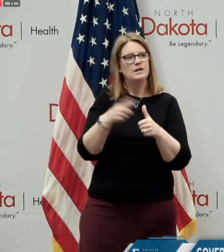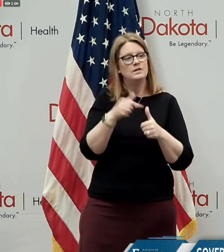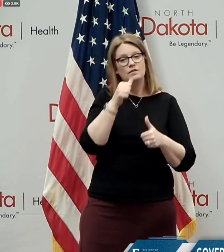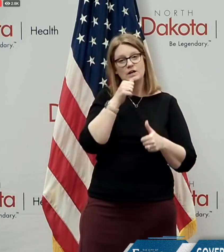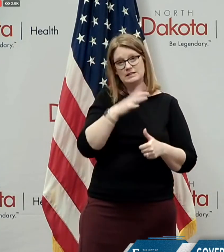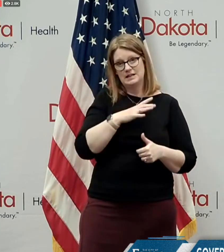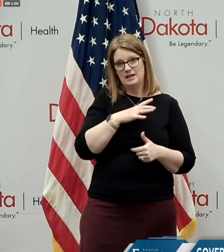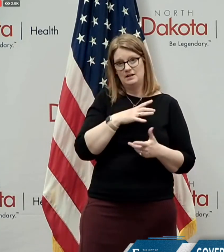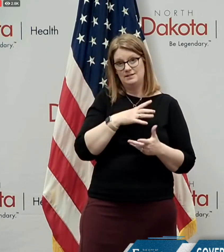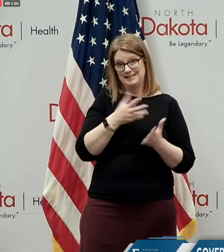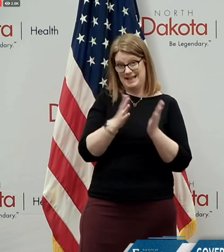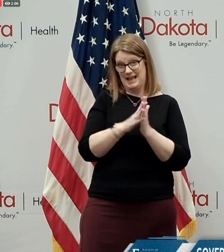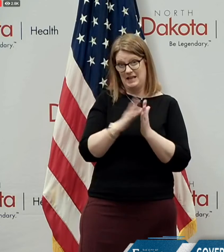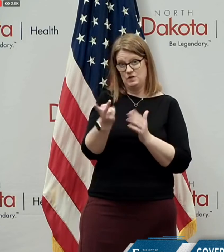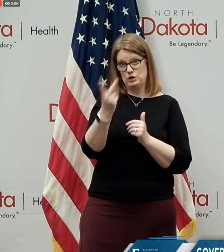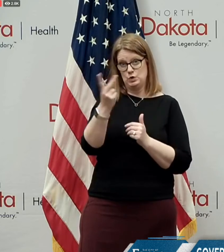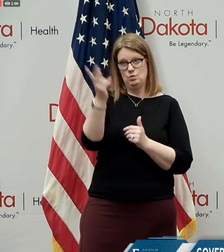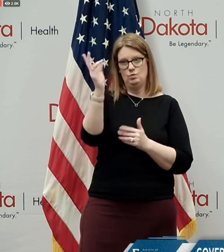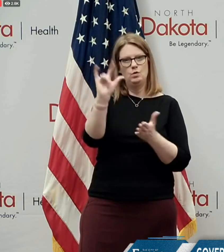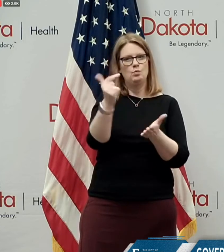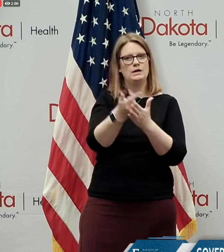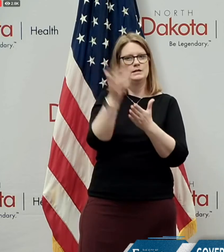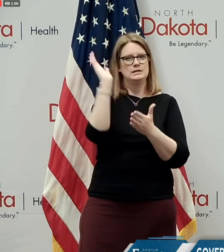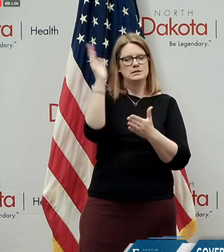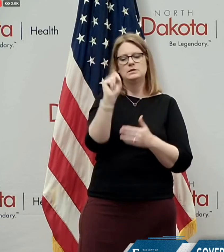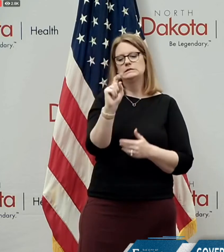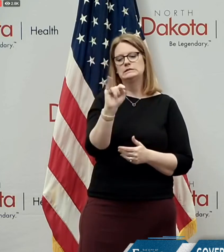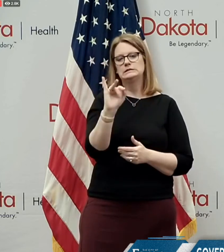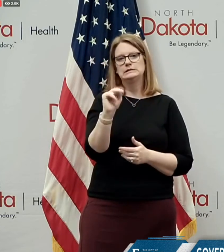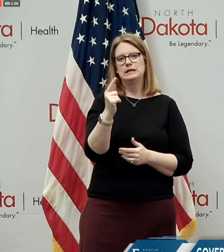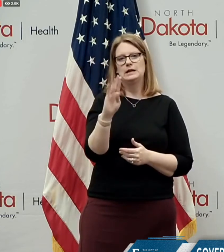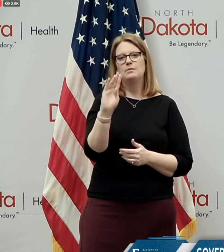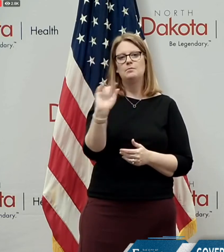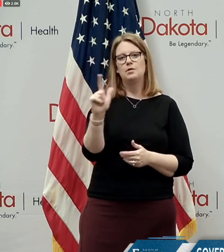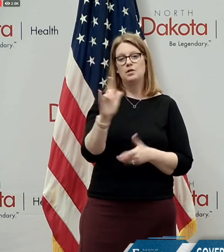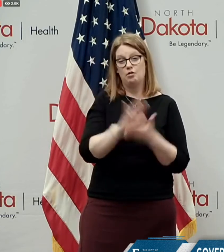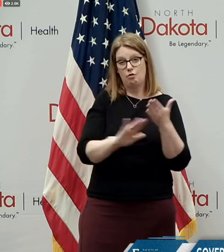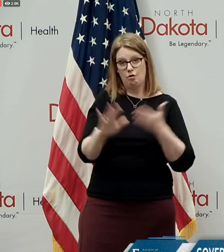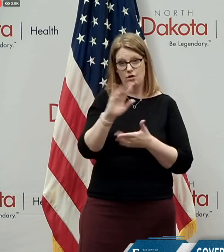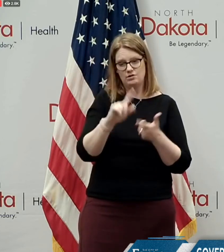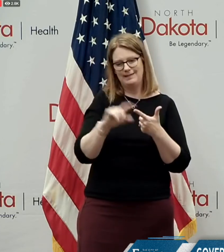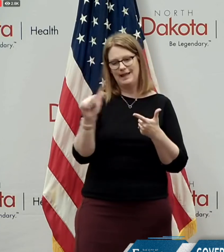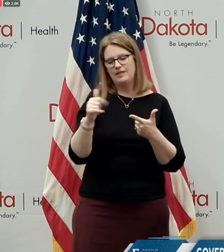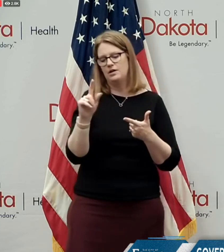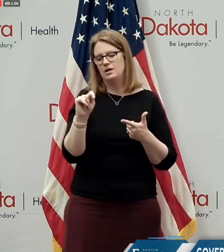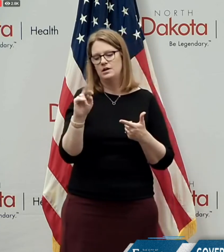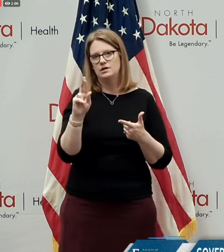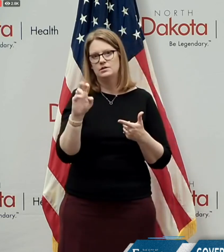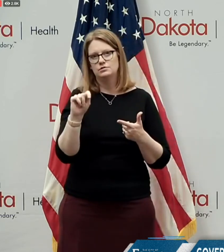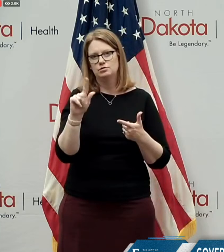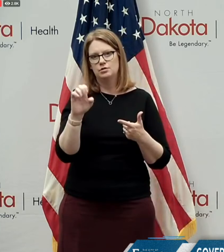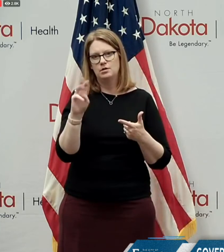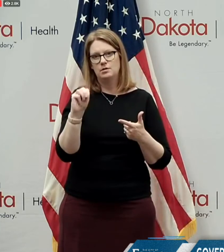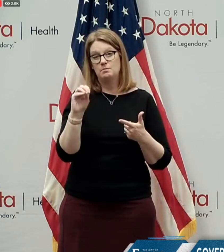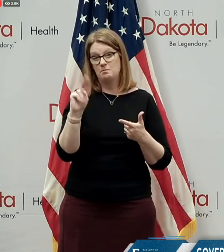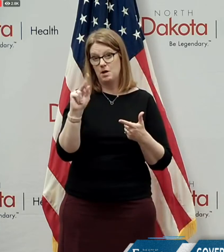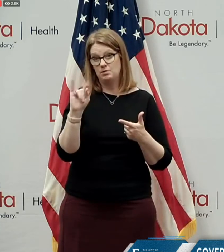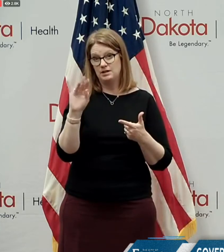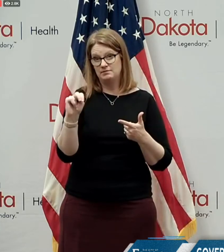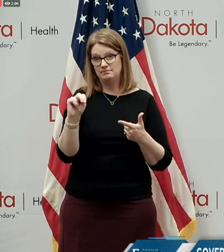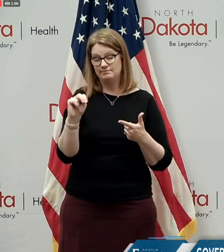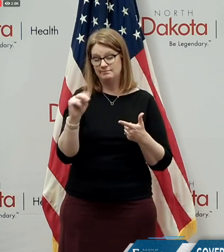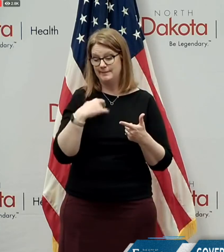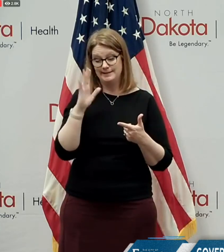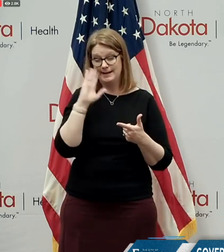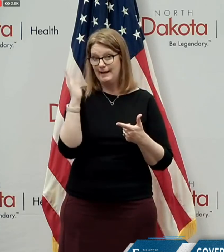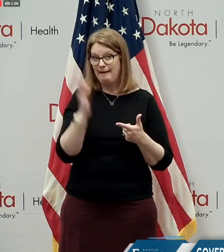do 2 commencement speeches, one at Sitting Bull College and one at Turtle Mountain, and that has never been done before. So kudos